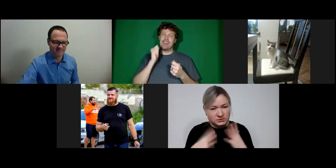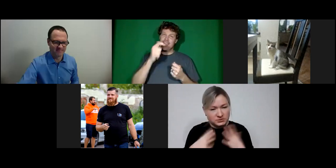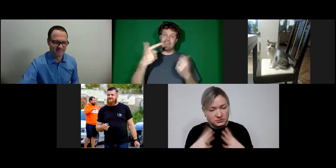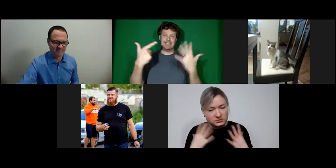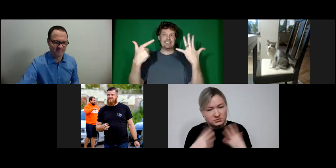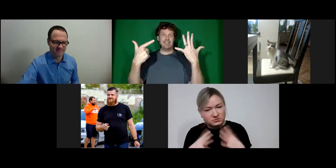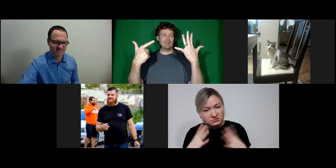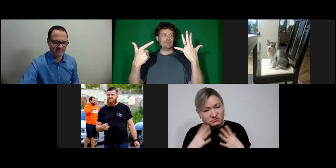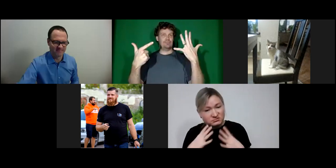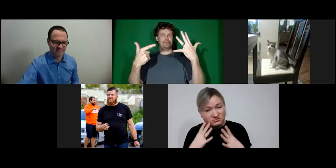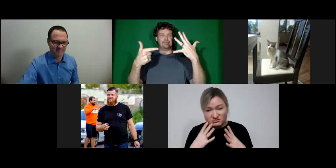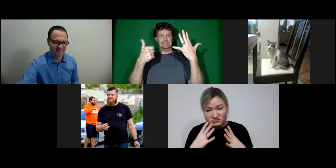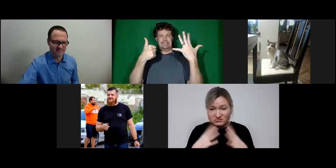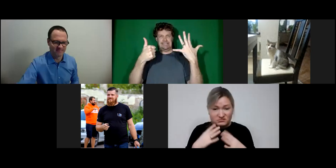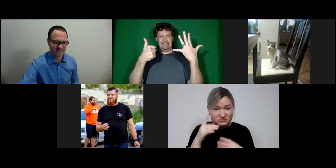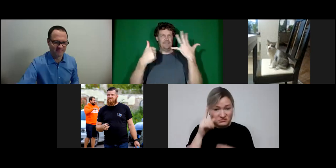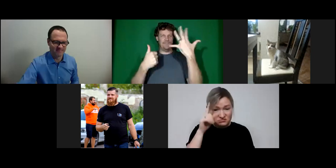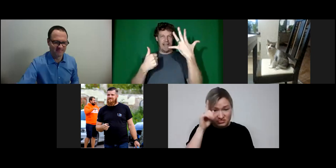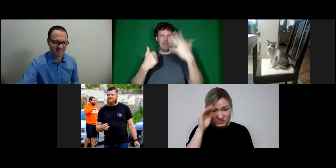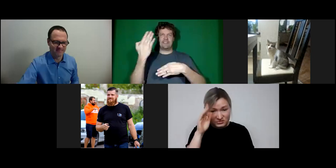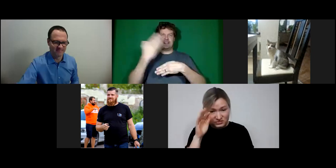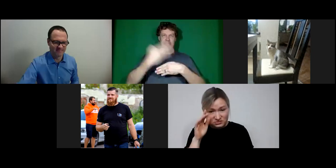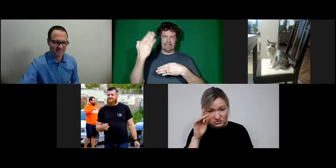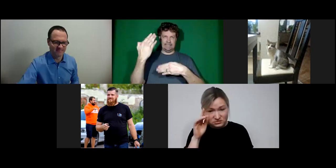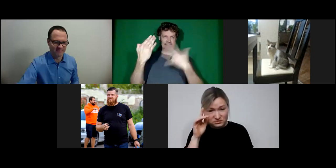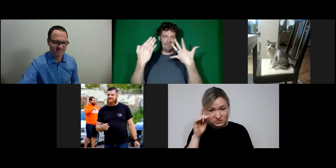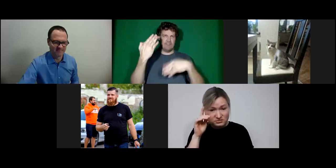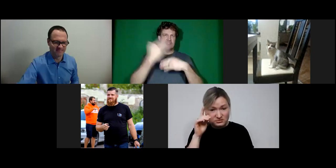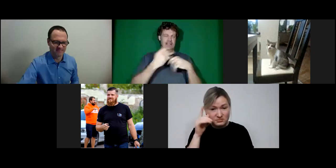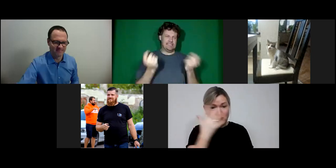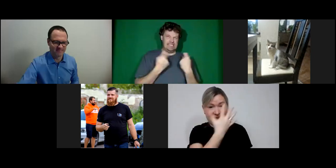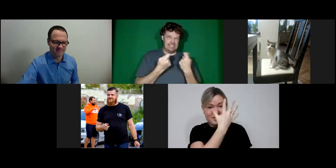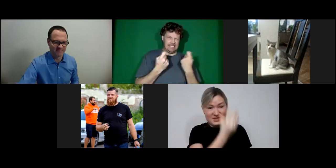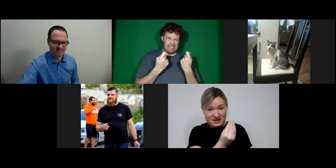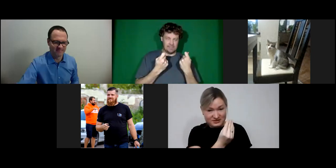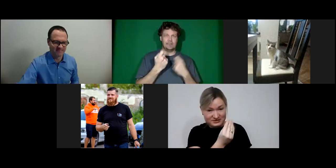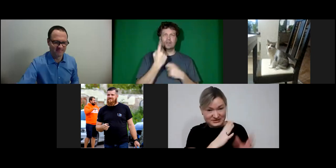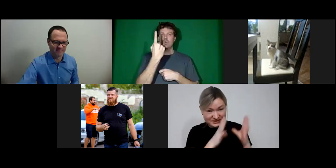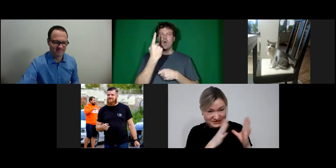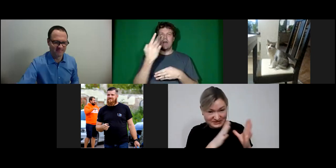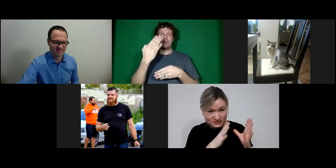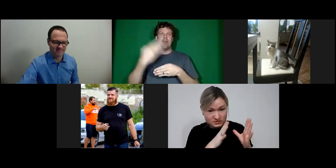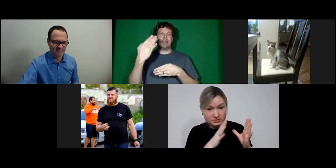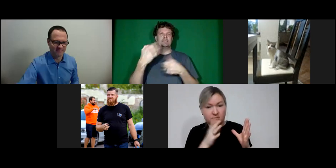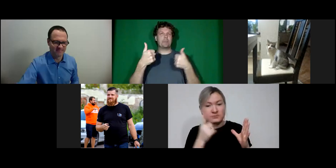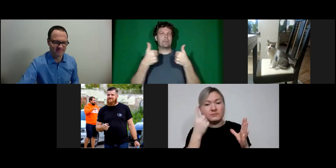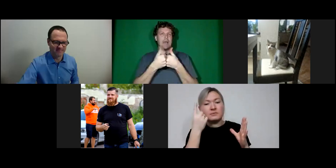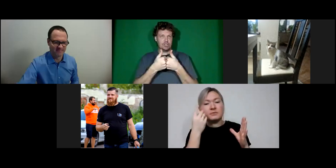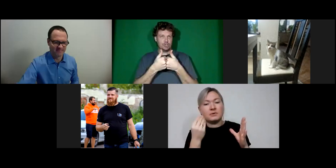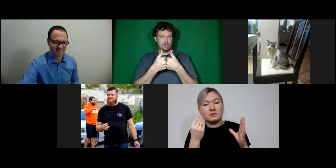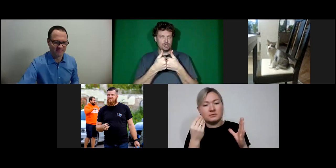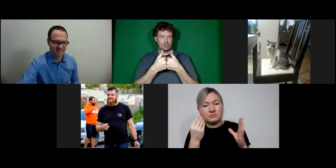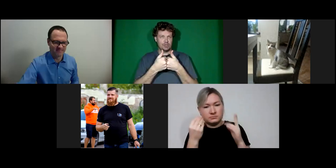The most important thing that I've done is trained every single day. 5 days of